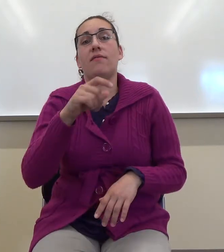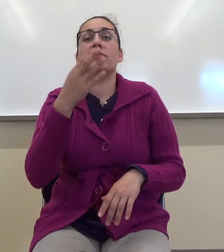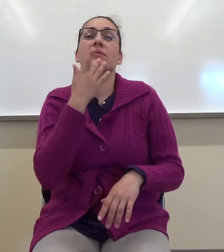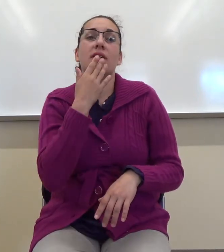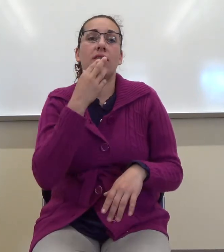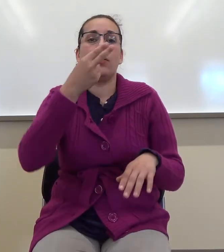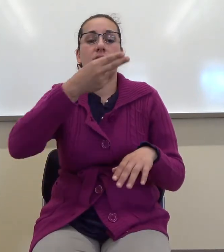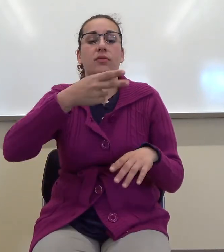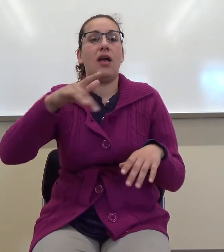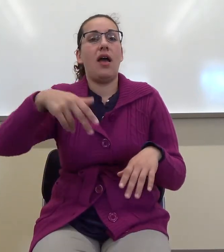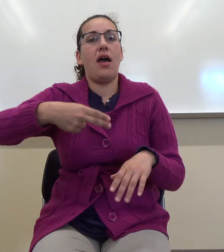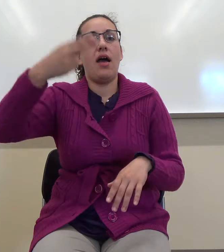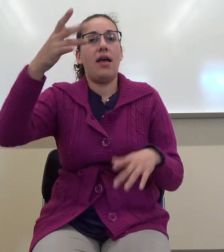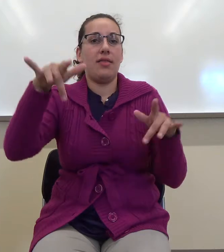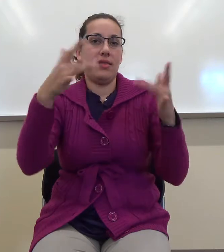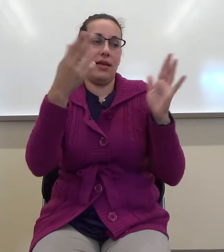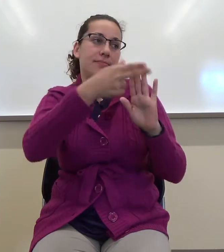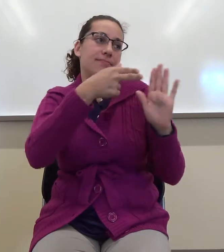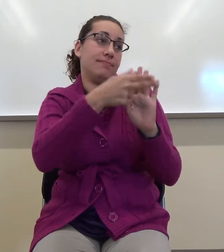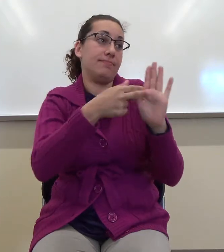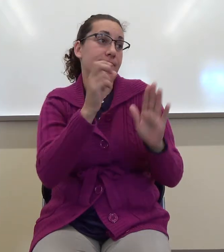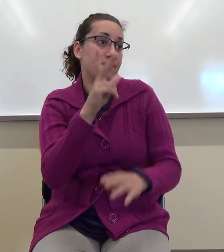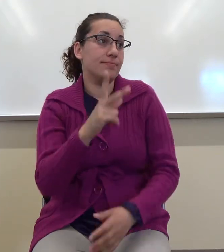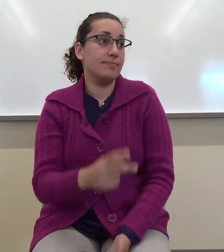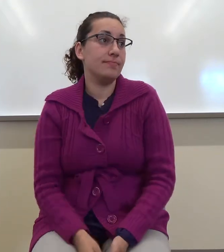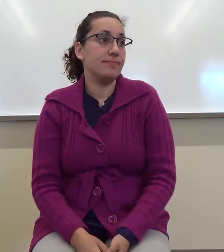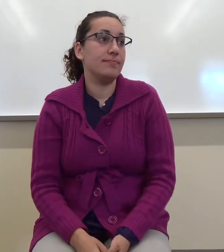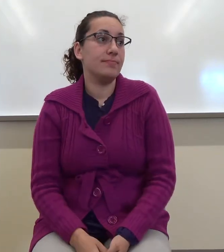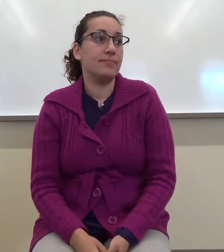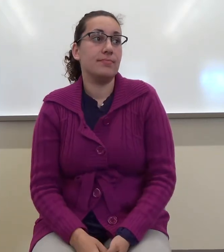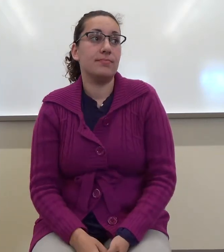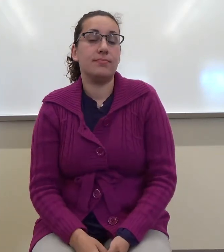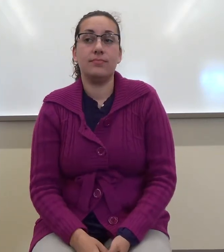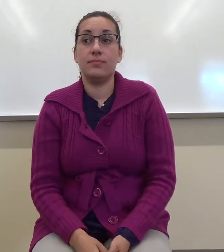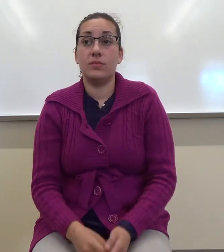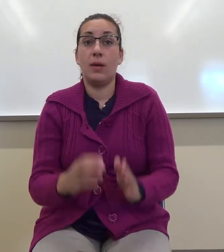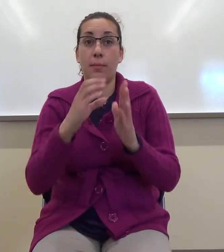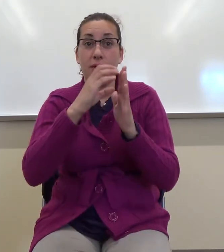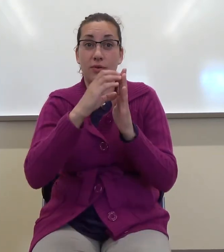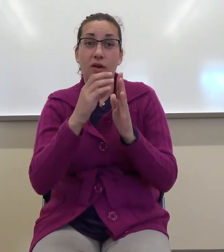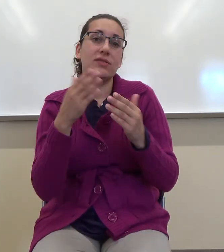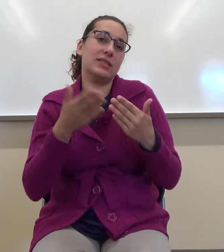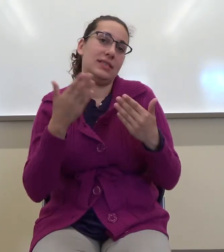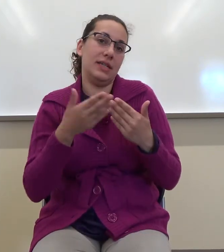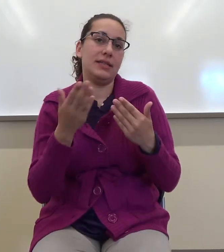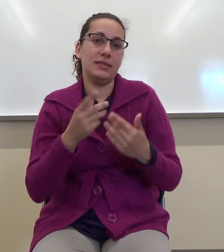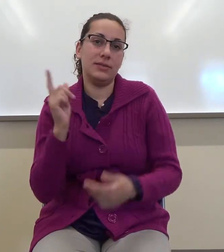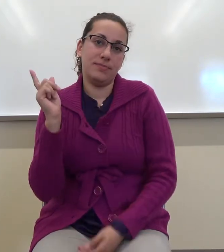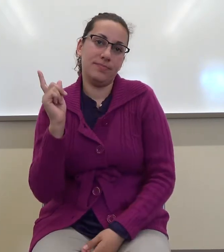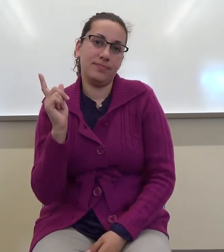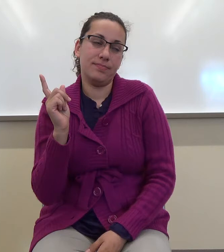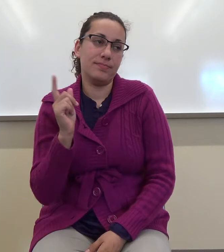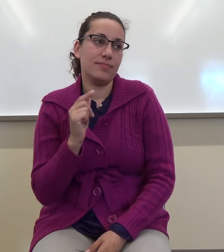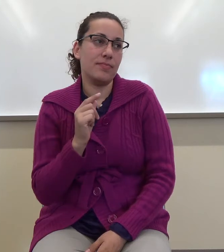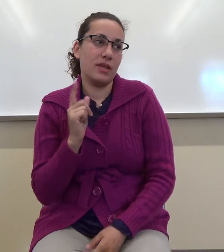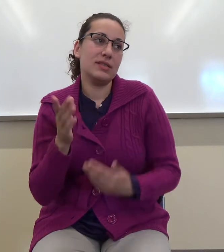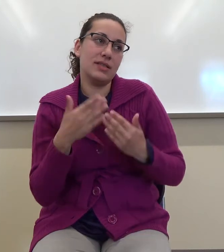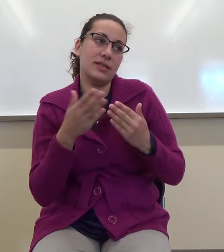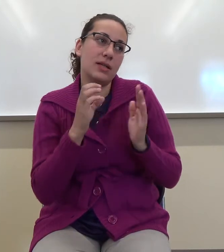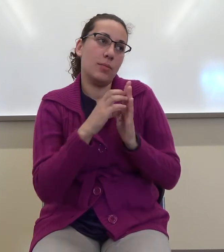as we can see, again, just looking at this paragraph, this is one of those easy ones because right off the